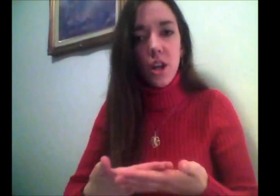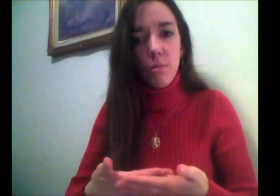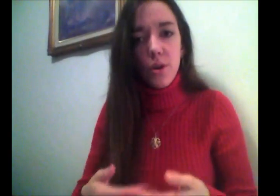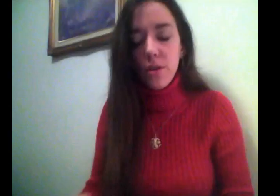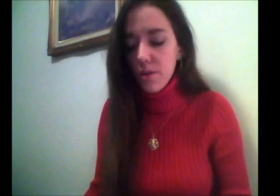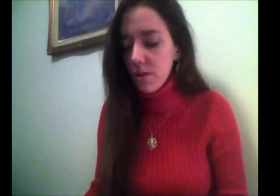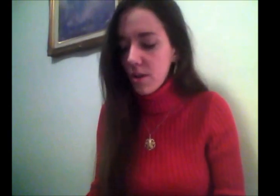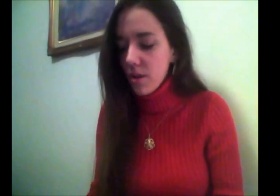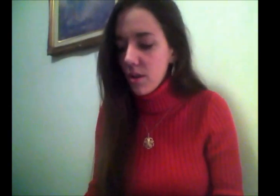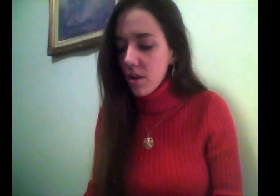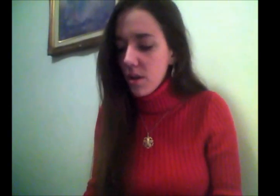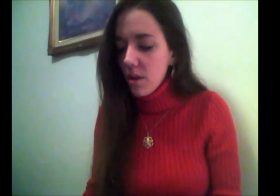birth.